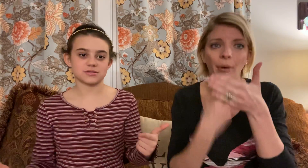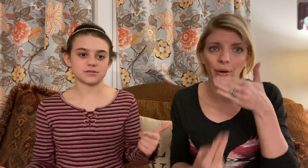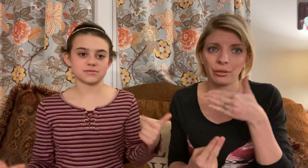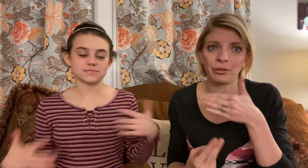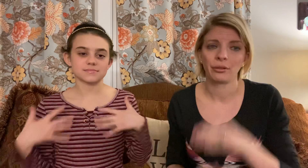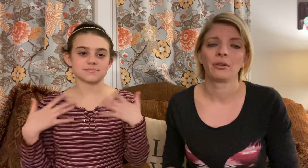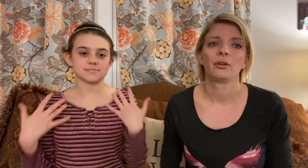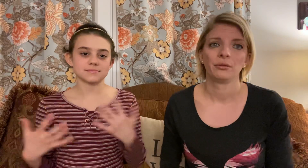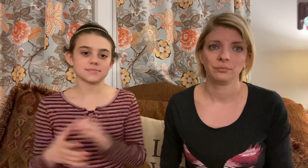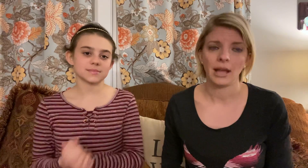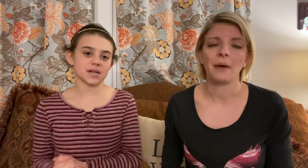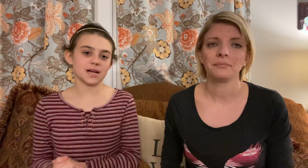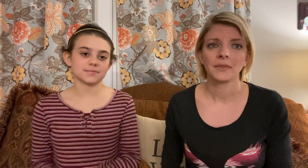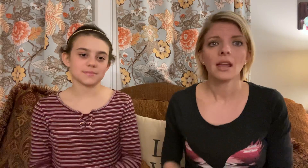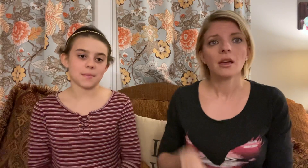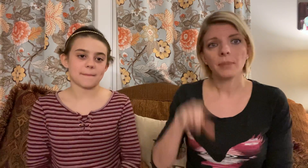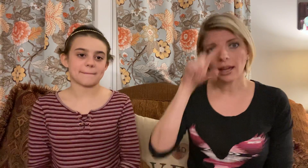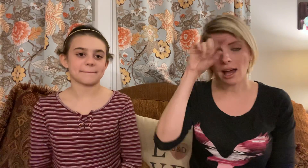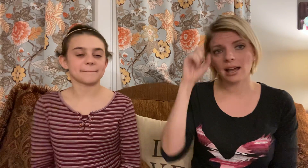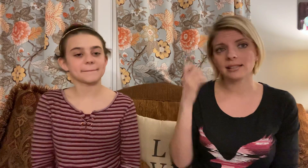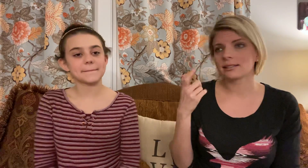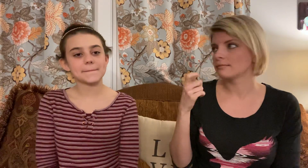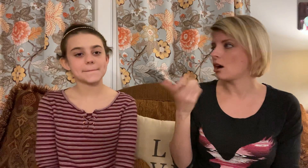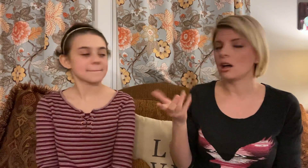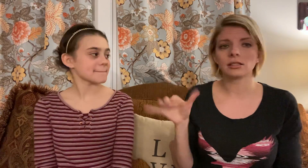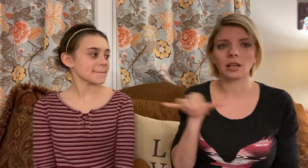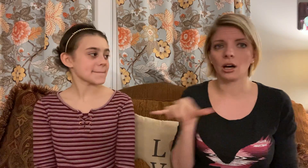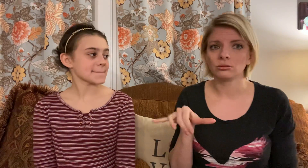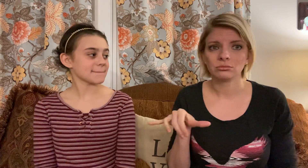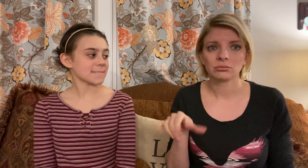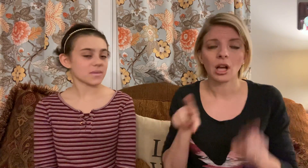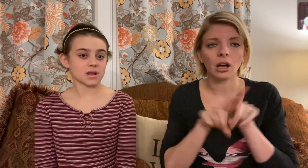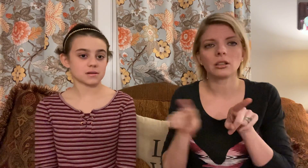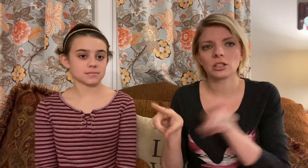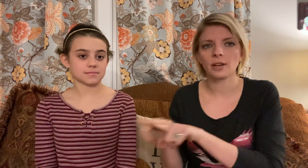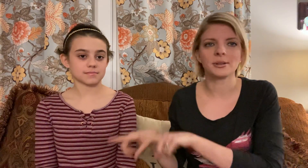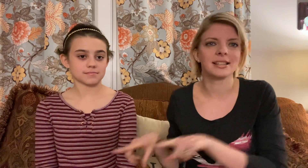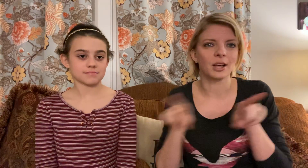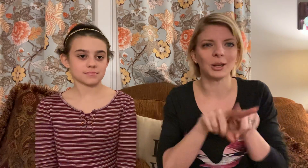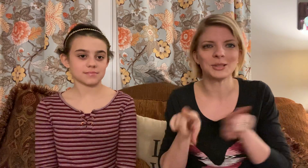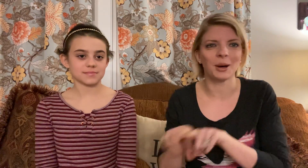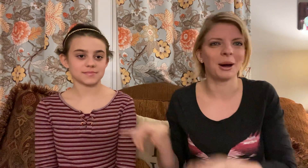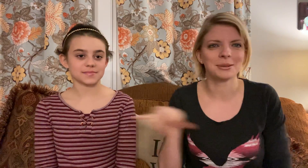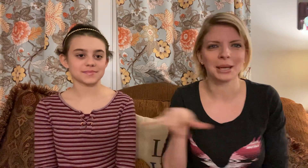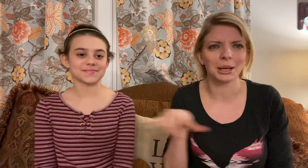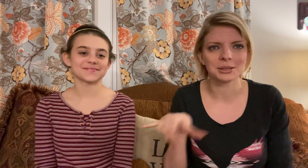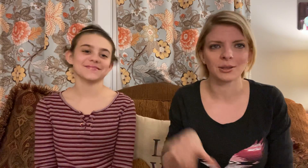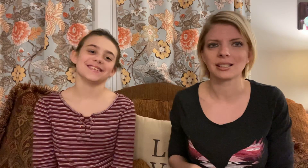both. Yeah. Because also, she always does also. I always say also because it's